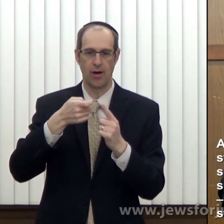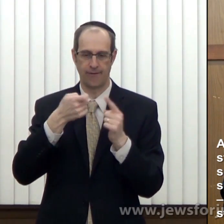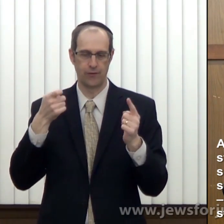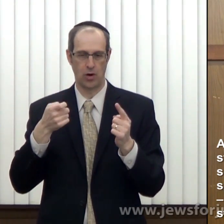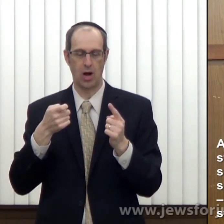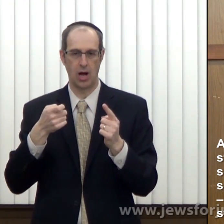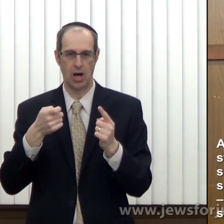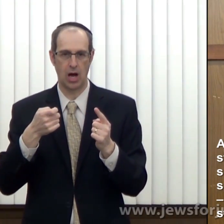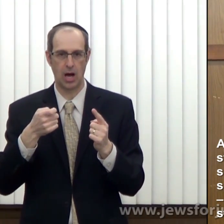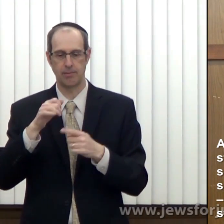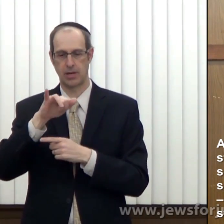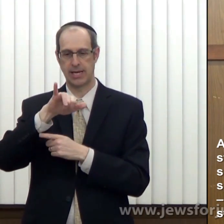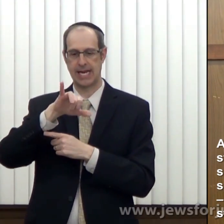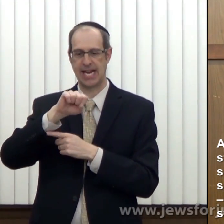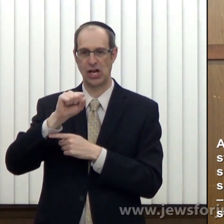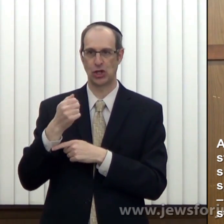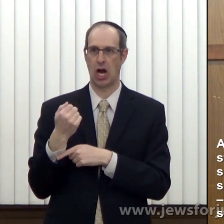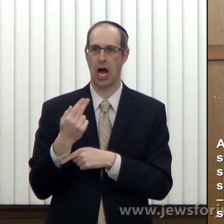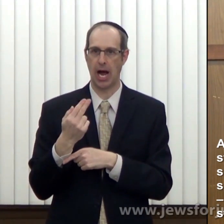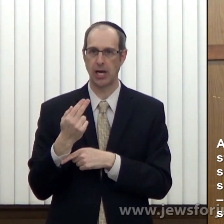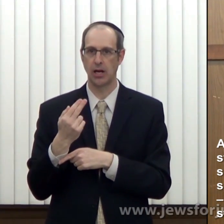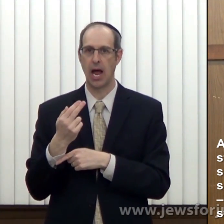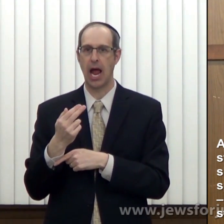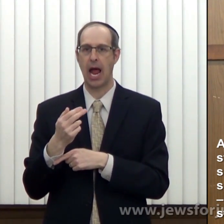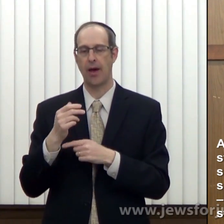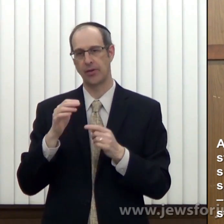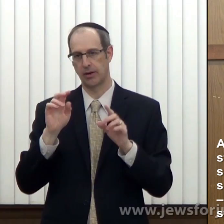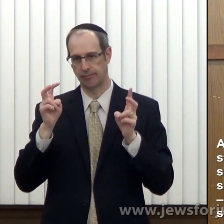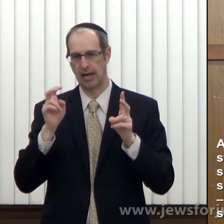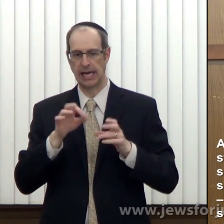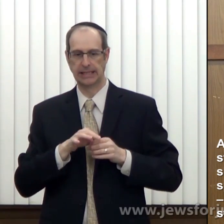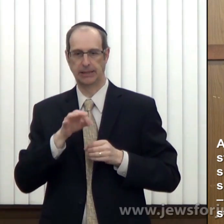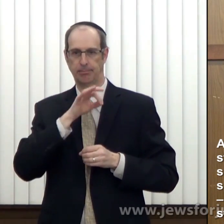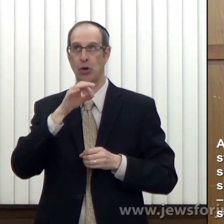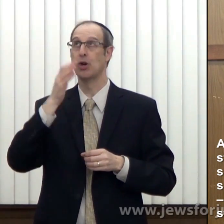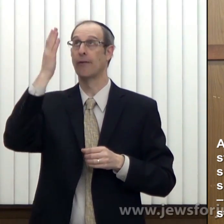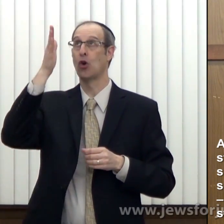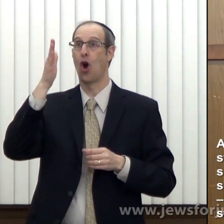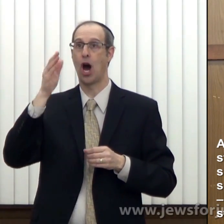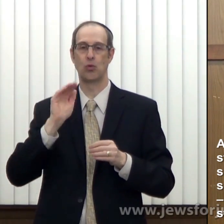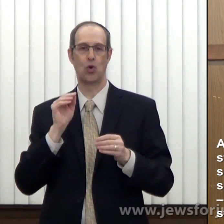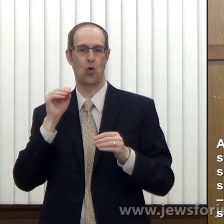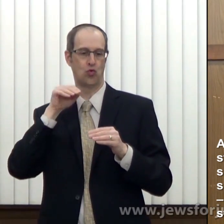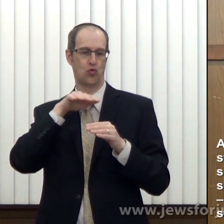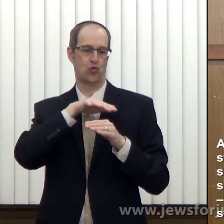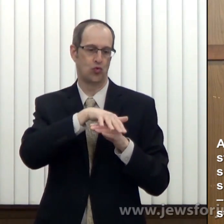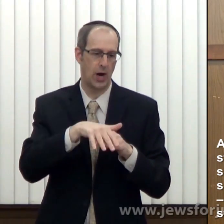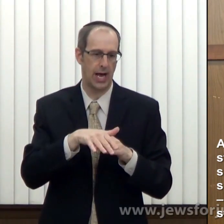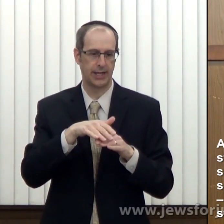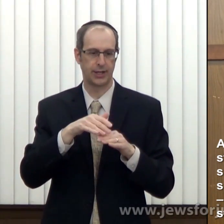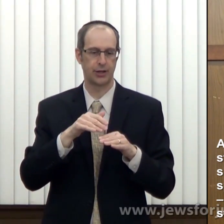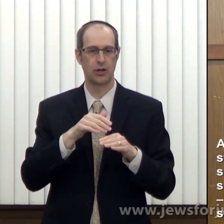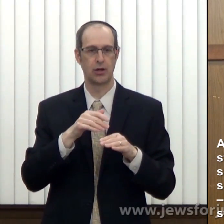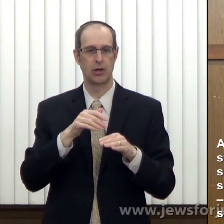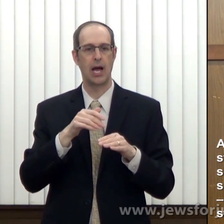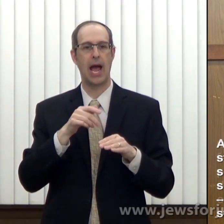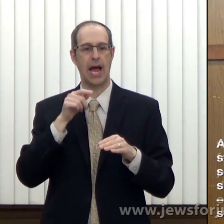the Spirit of God will rest upon him. He will have a spirit of wisdom and